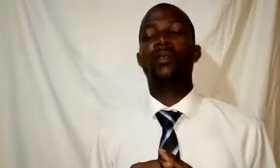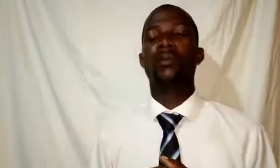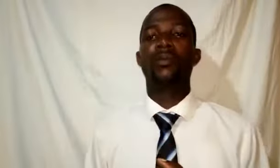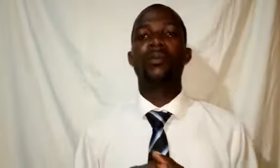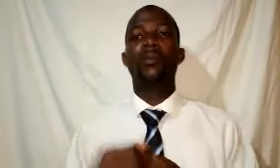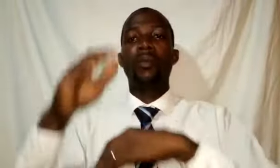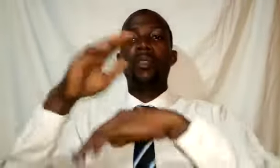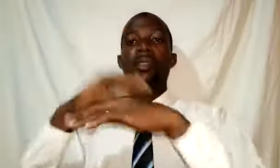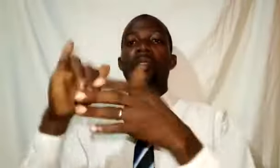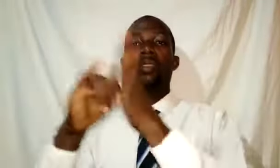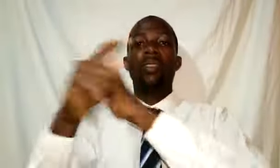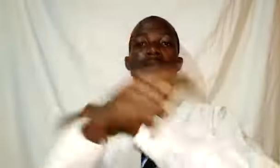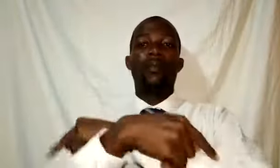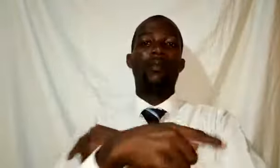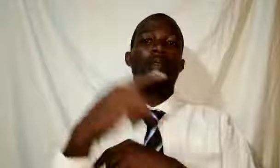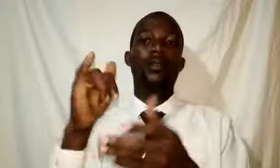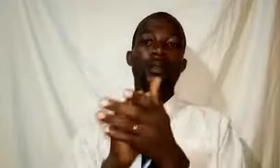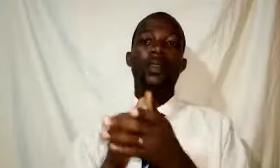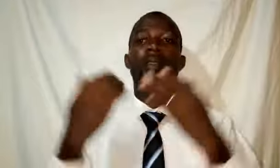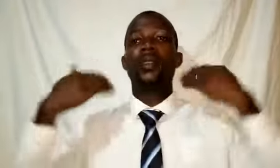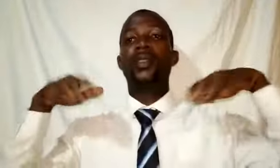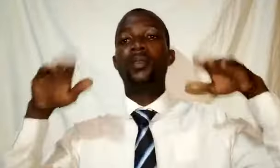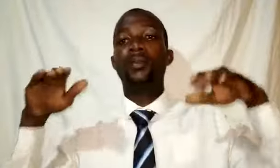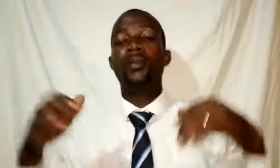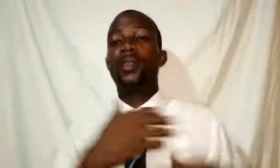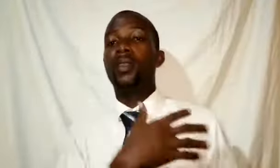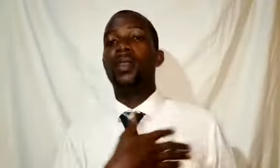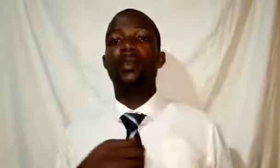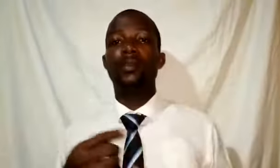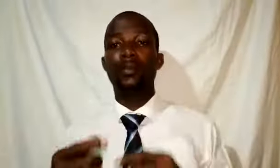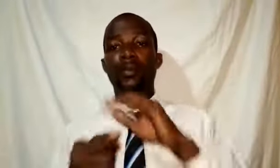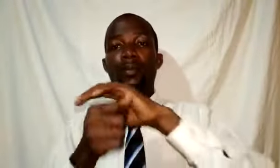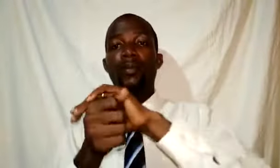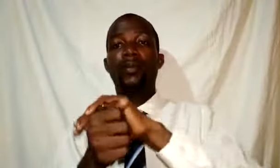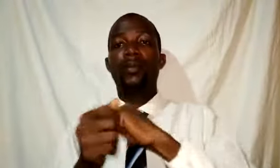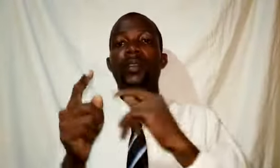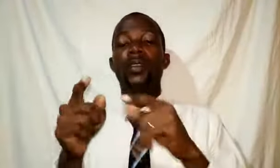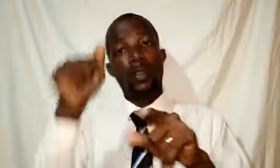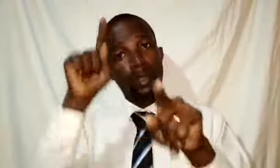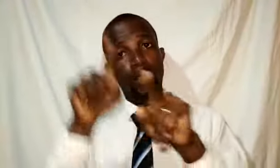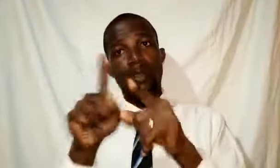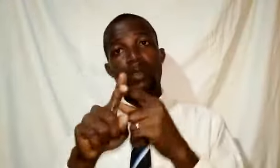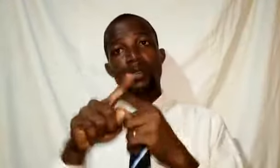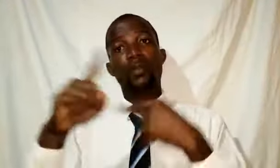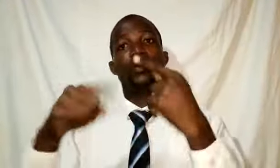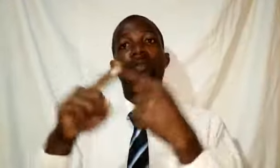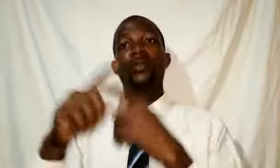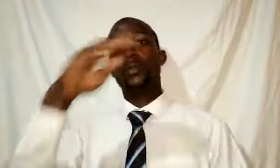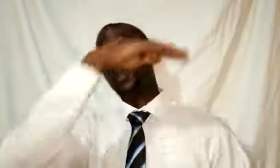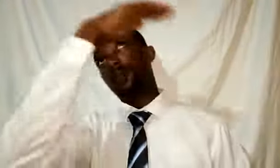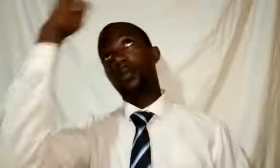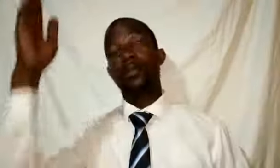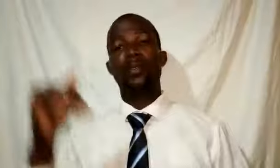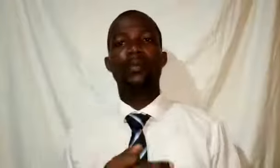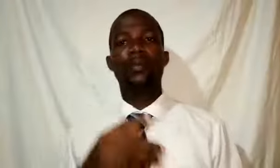On that day that the birds and tortoise agreed to go to the sky, tortoise